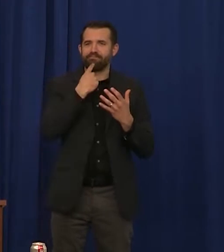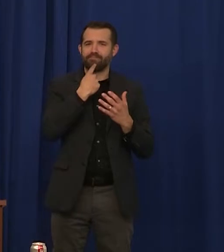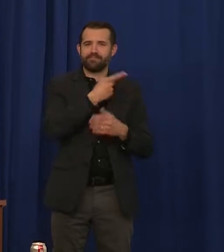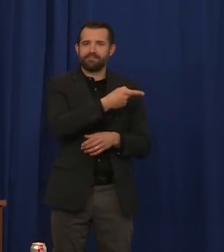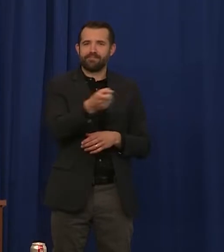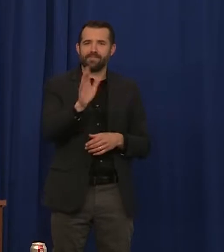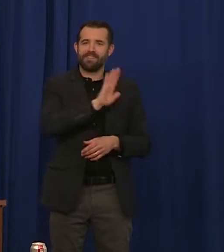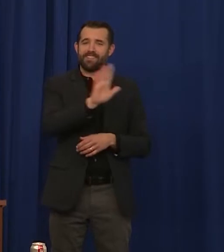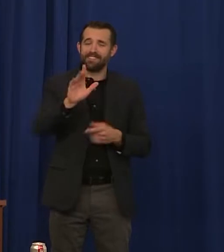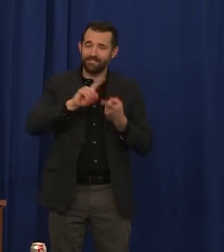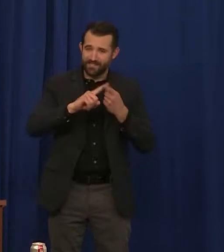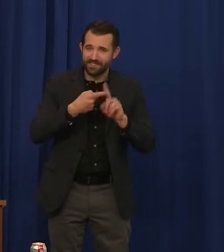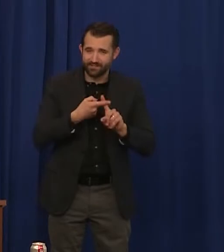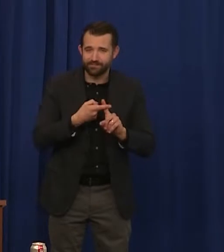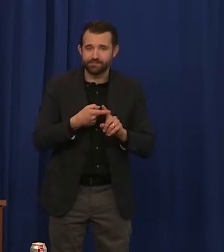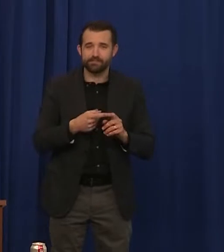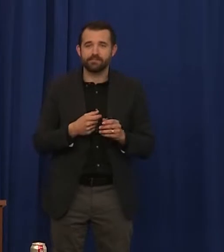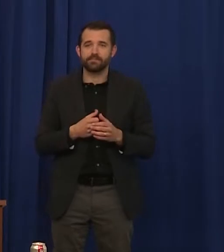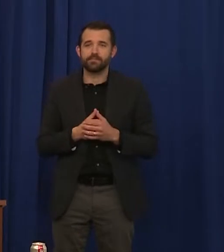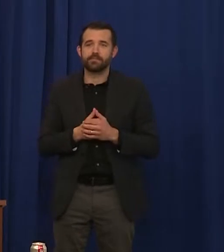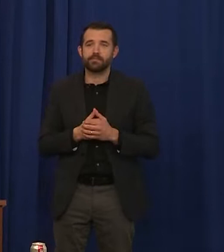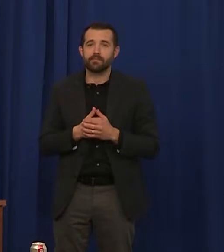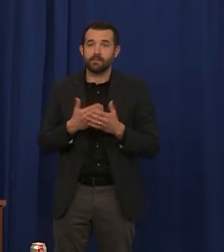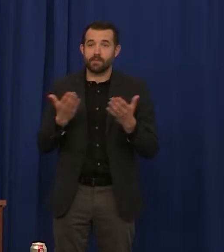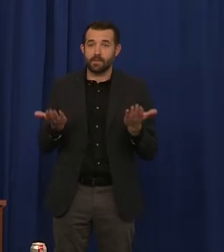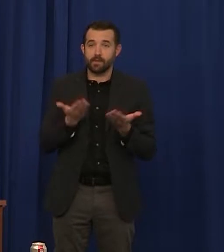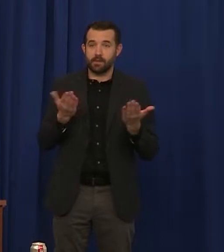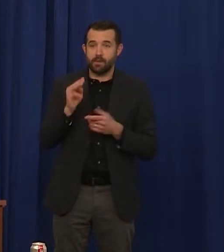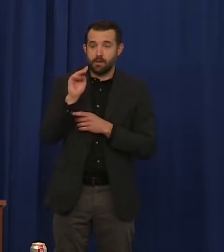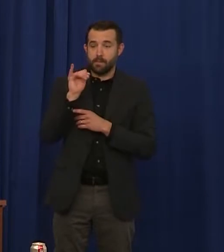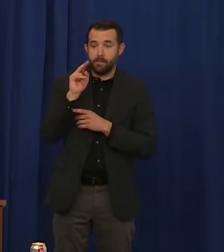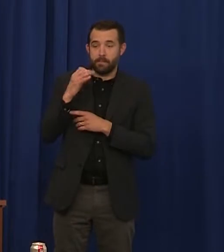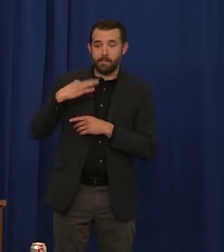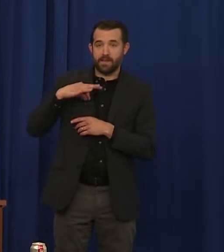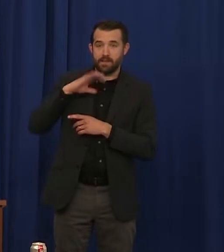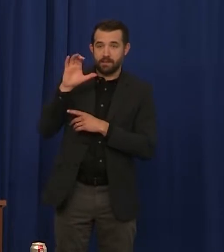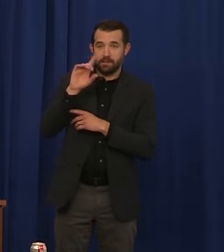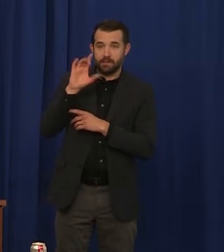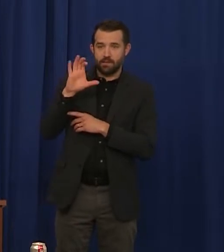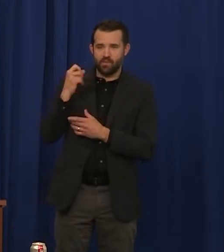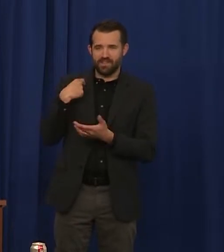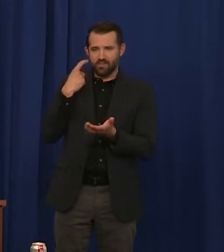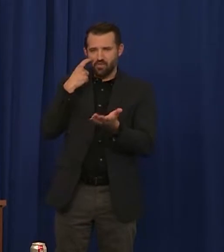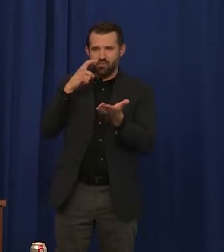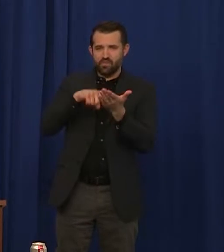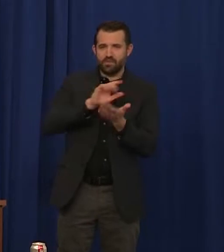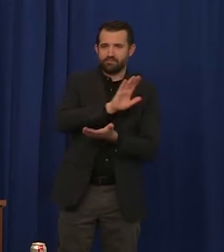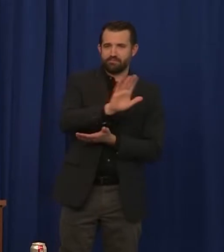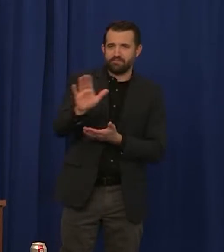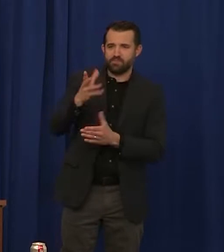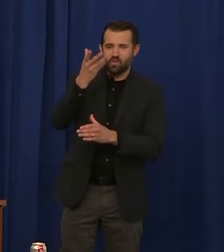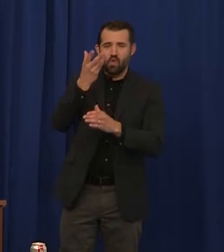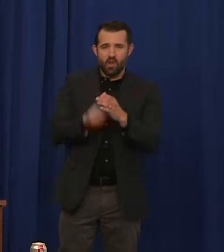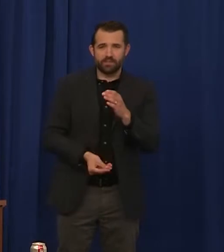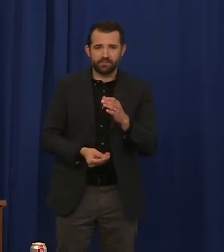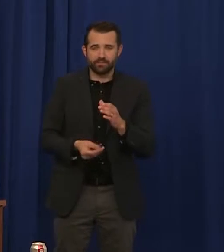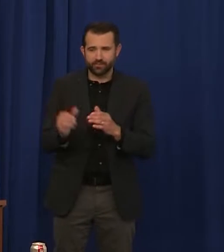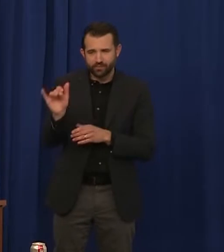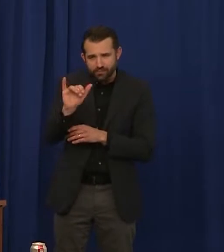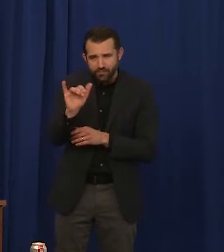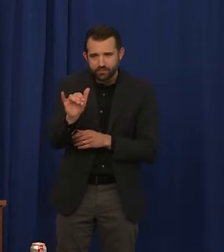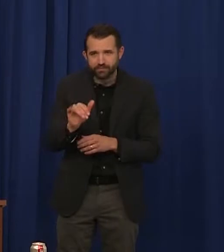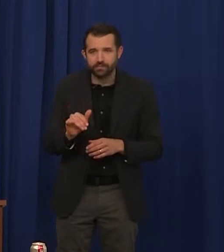We at the Maine CDC and our colleagues recognize this loss that they are facing. And we've offered